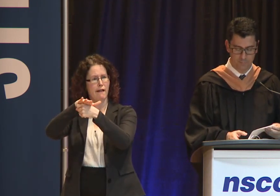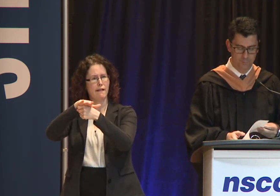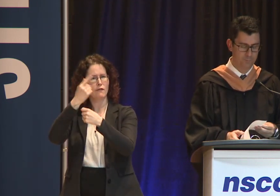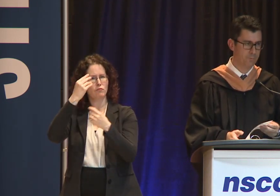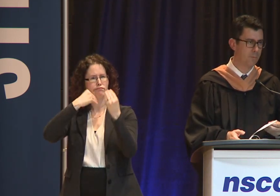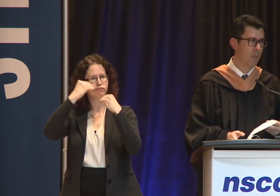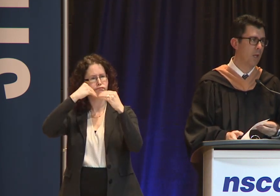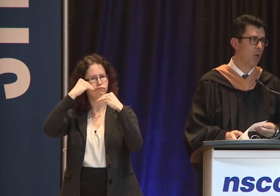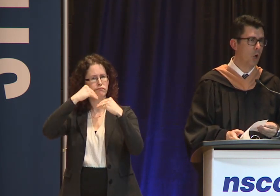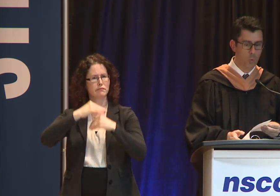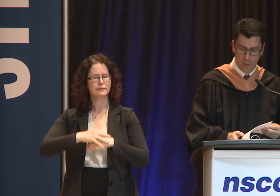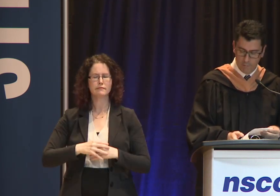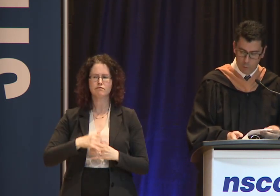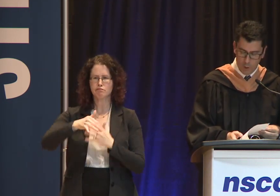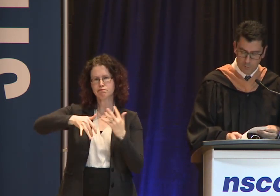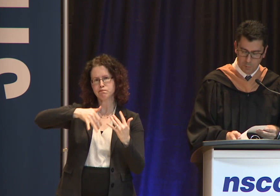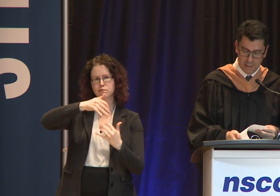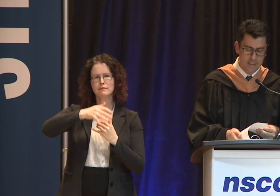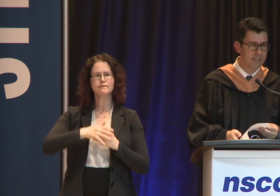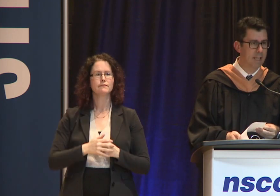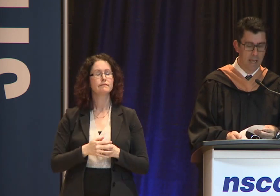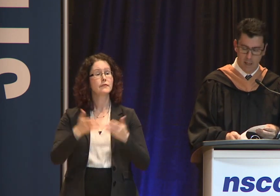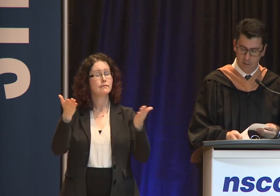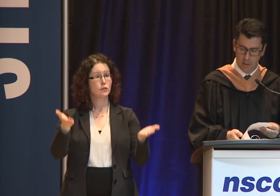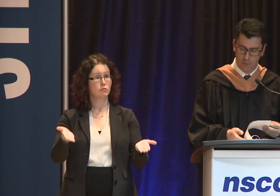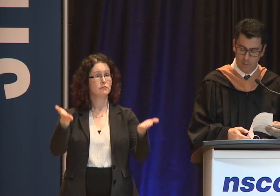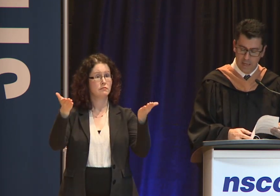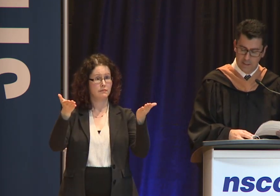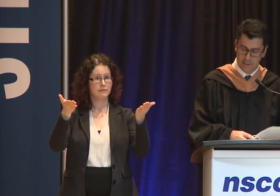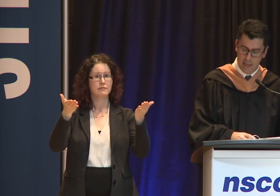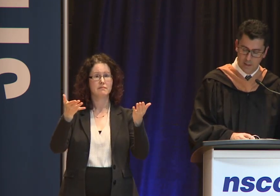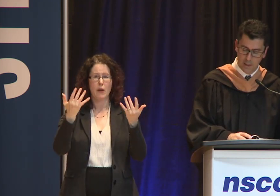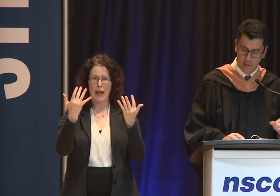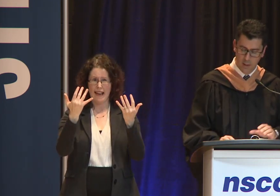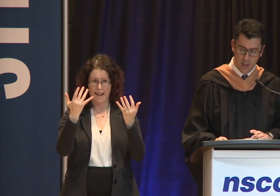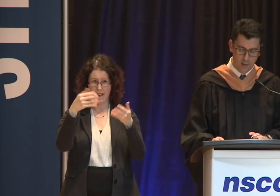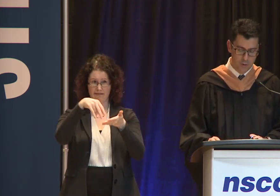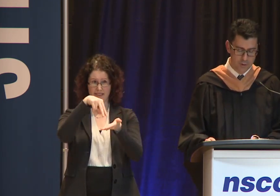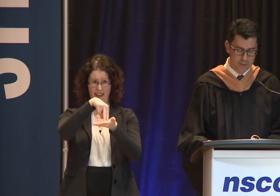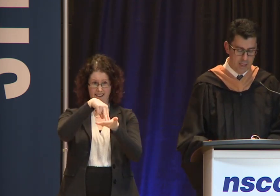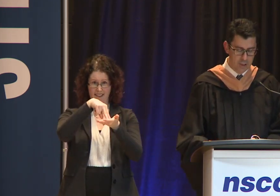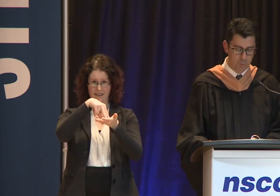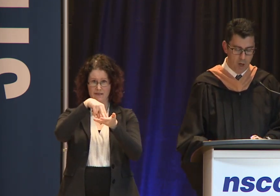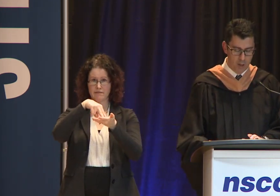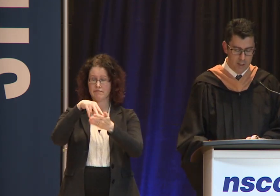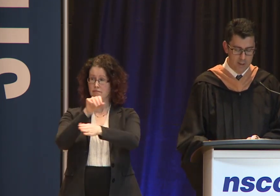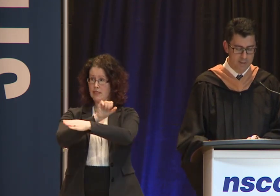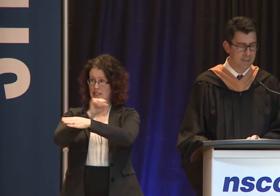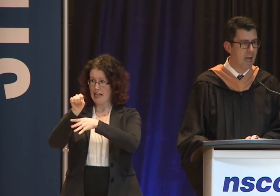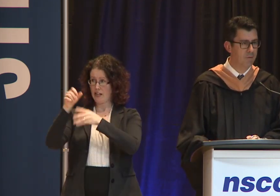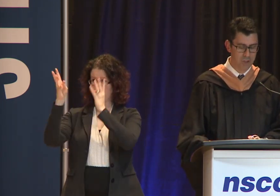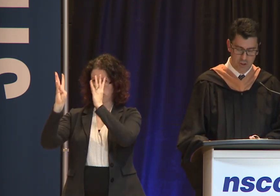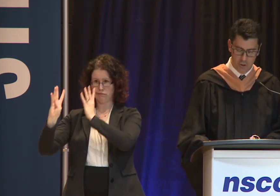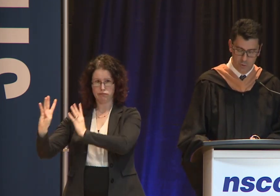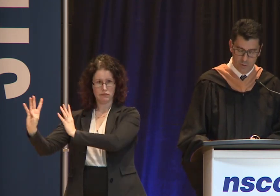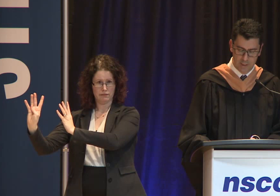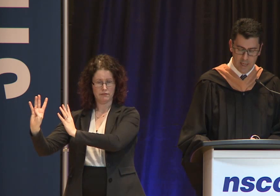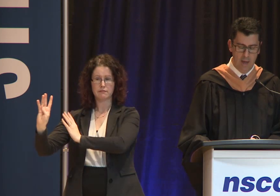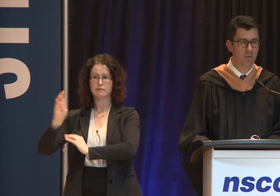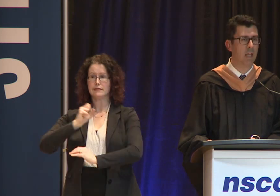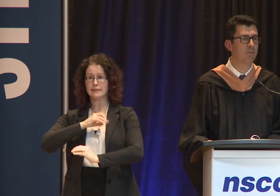ceremonies. Would everyone please stand and remain standing until the stage party, staff, and